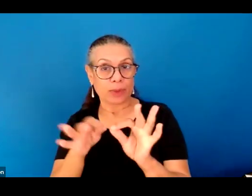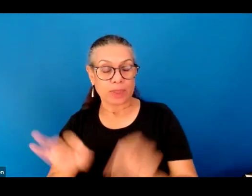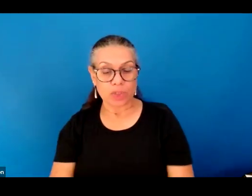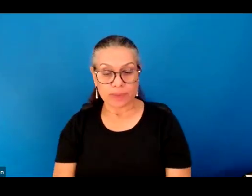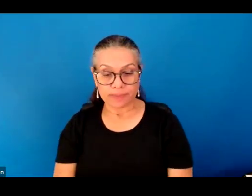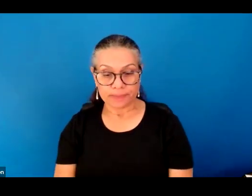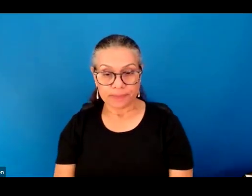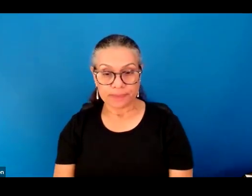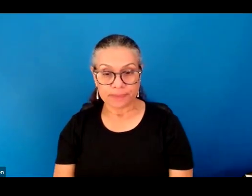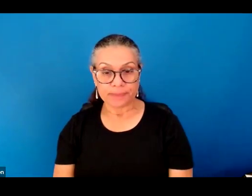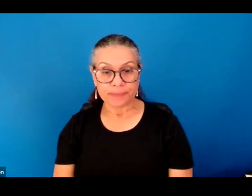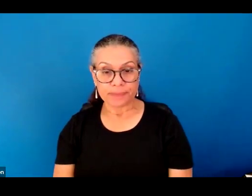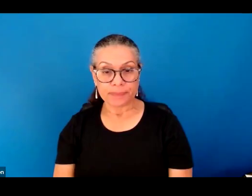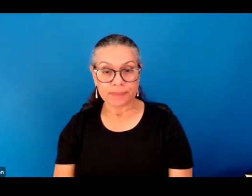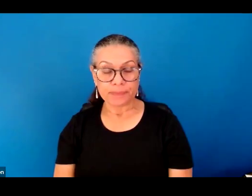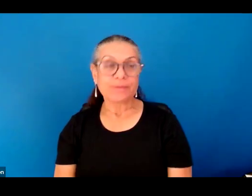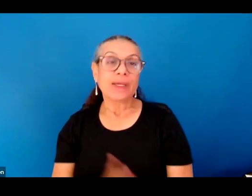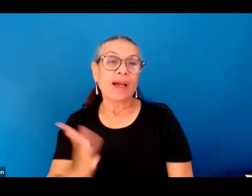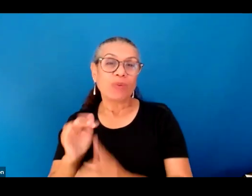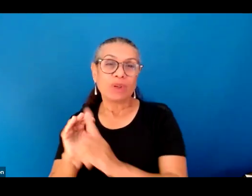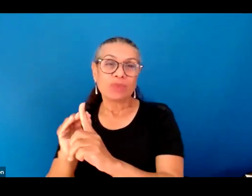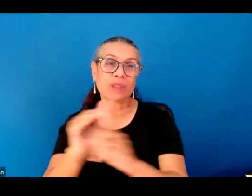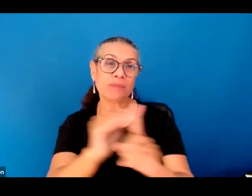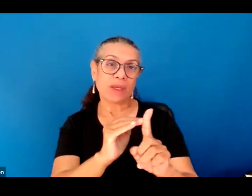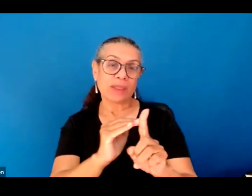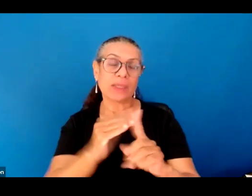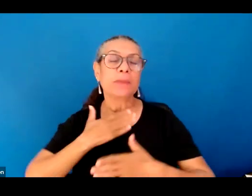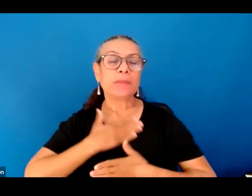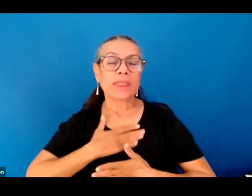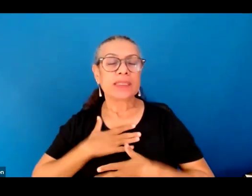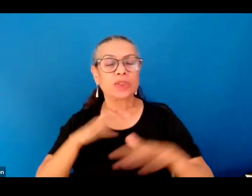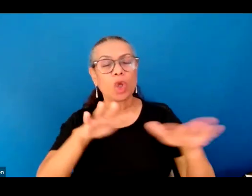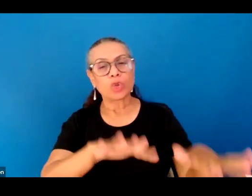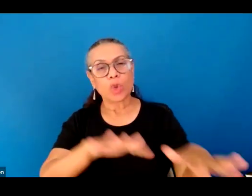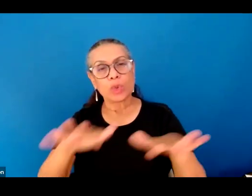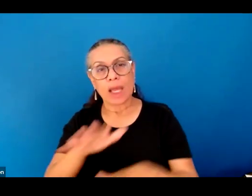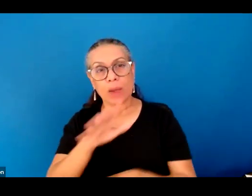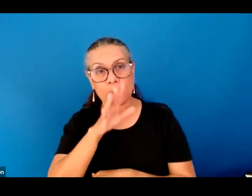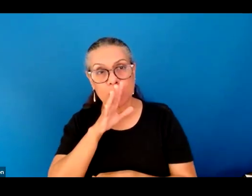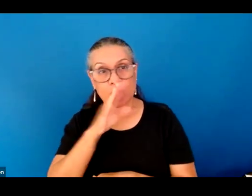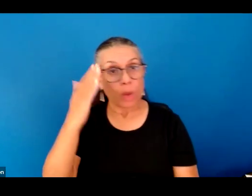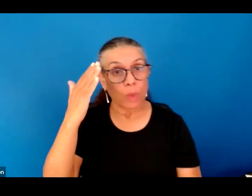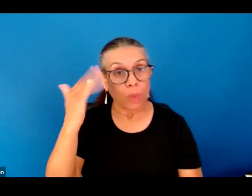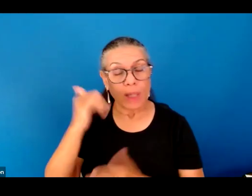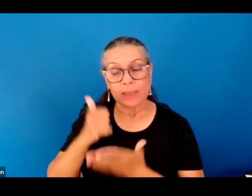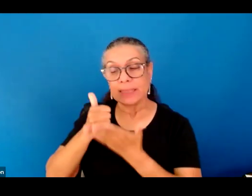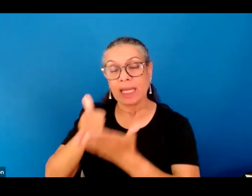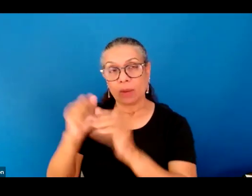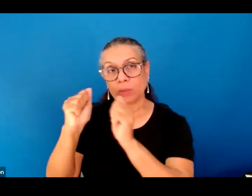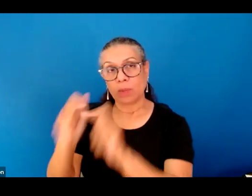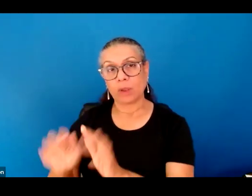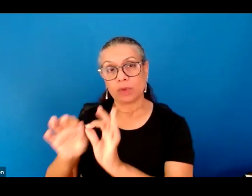your language preference. I like to remind everyone to speak at a slower pace to assist our